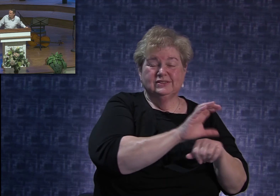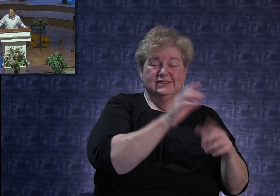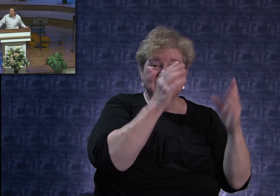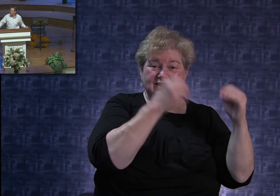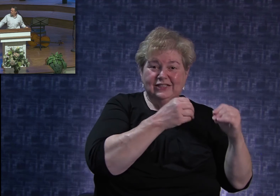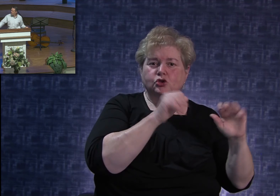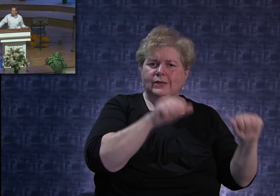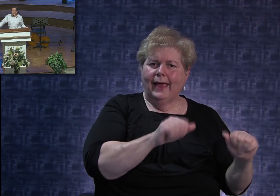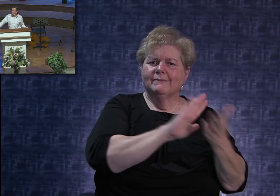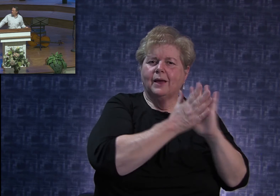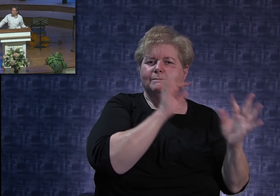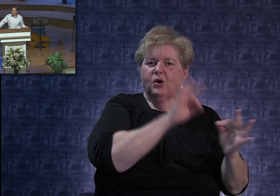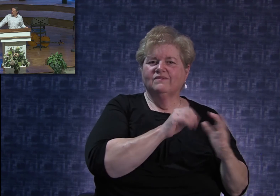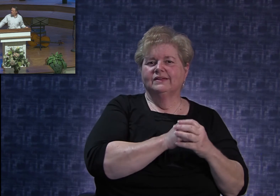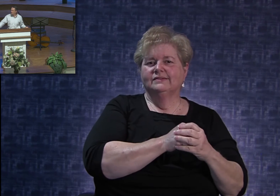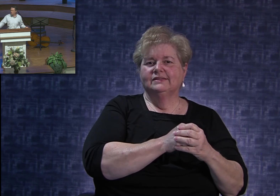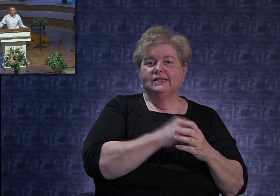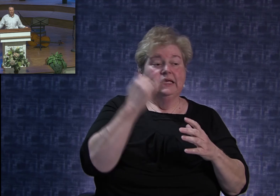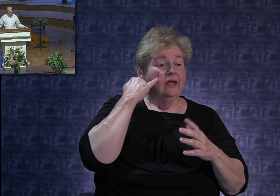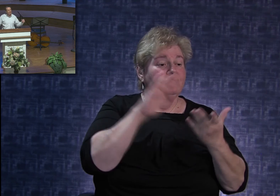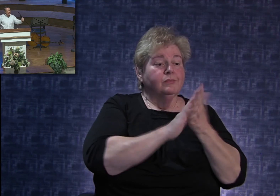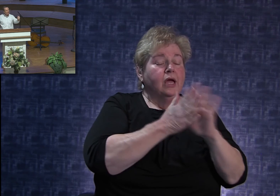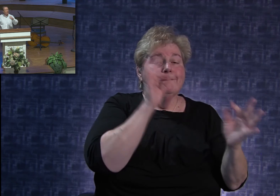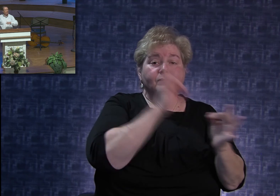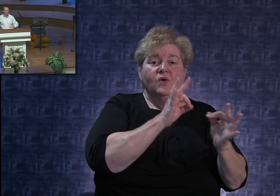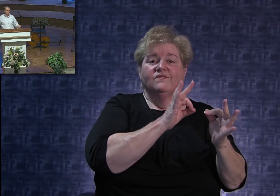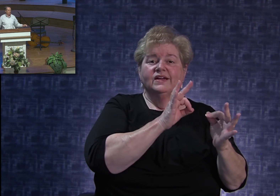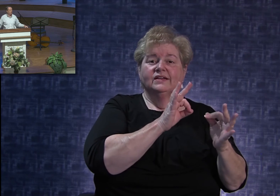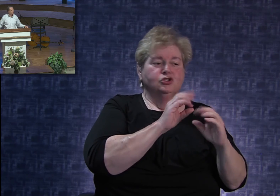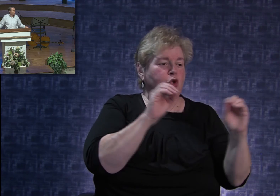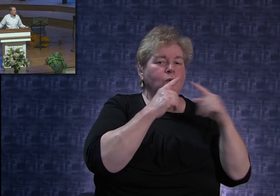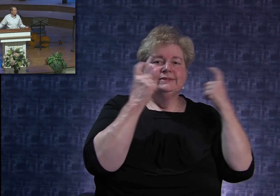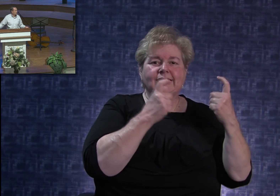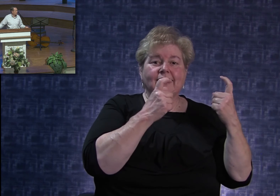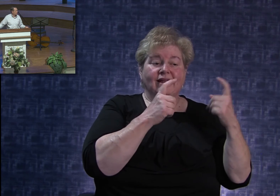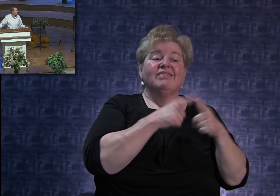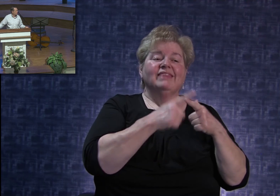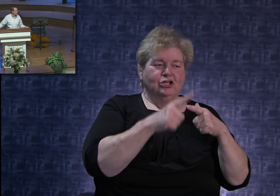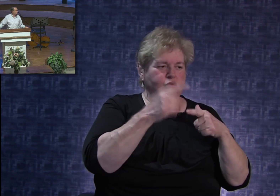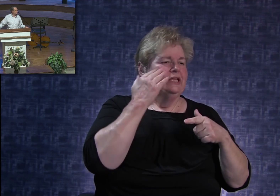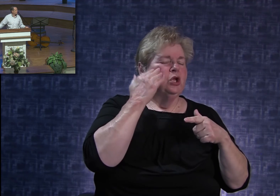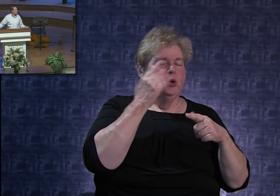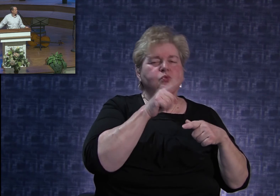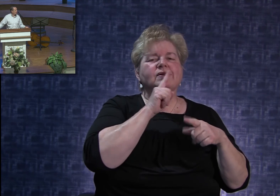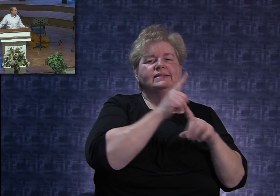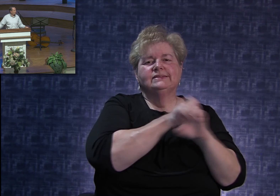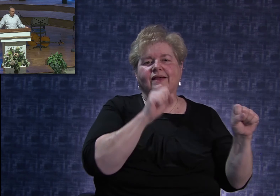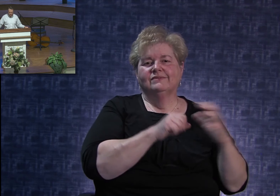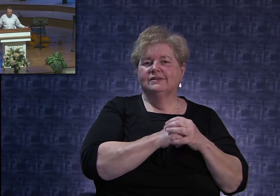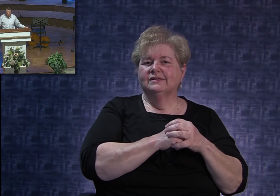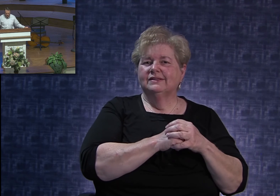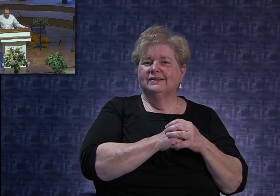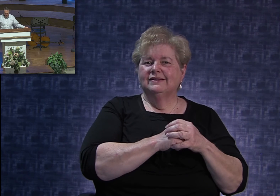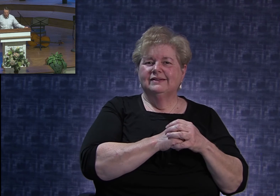perfection. And then when you reach sinless perfection, then and only then you could be sure of your salvation. The problem was